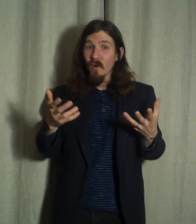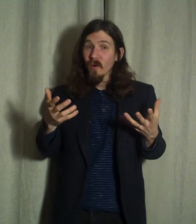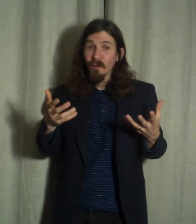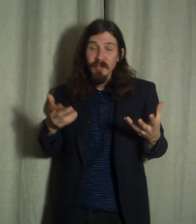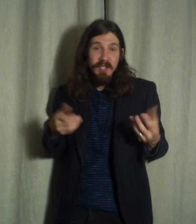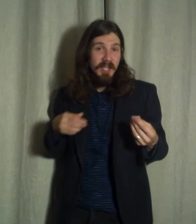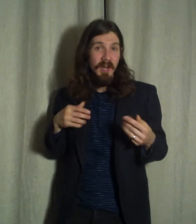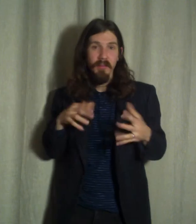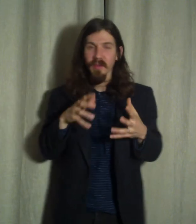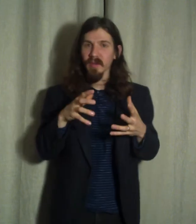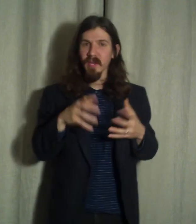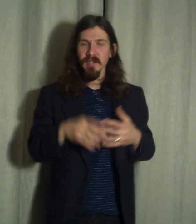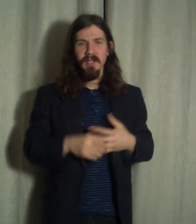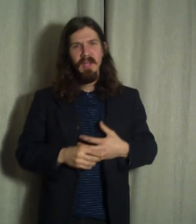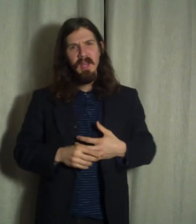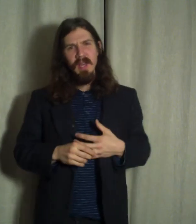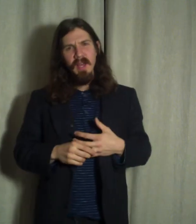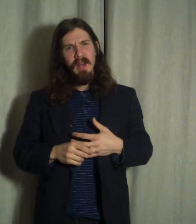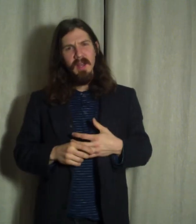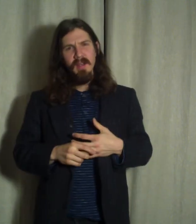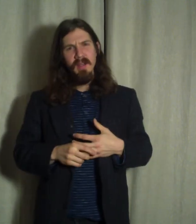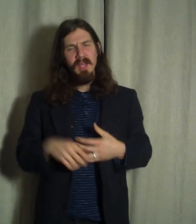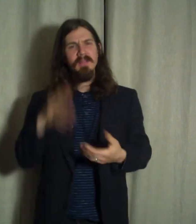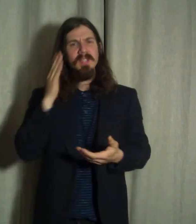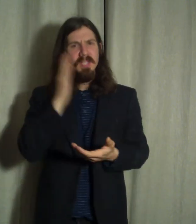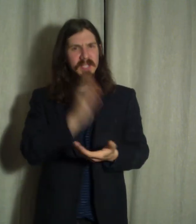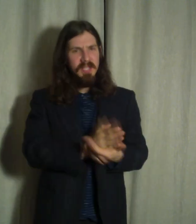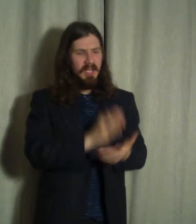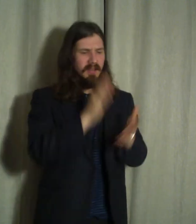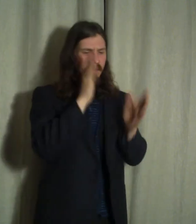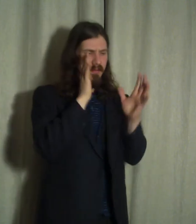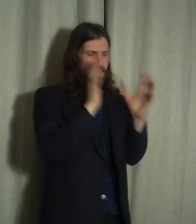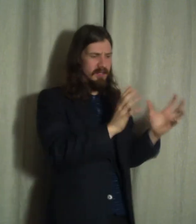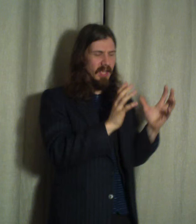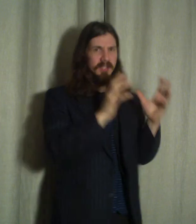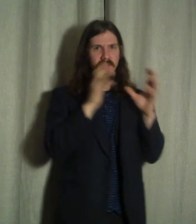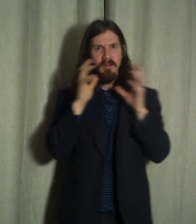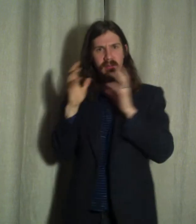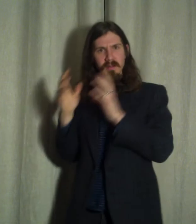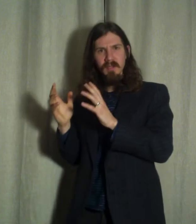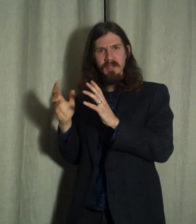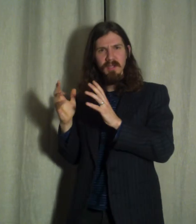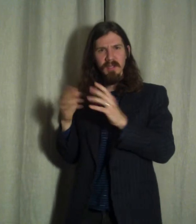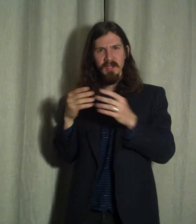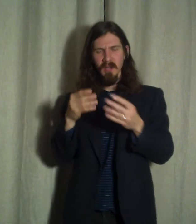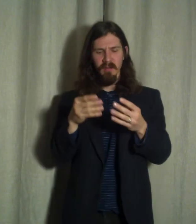1, 2, 3, 4, just say a couple of things, gives a distinct section. It's just this kind of